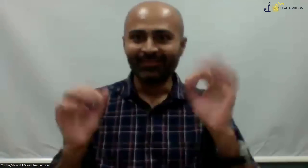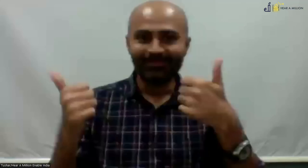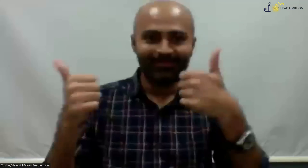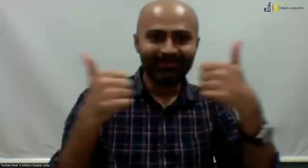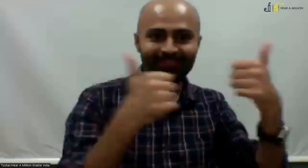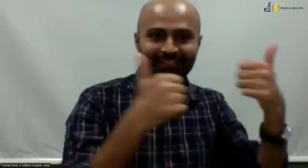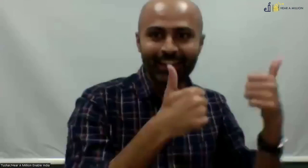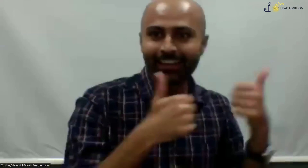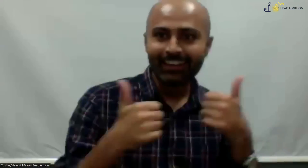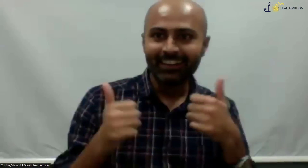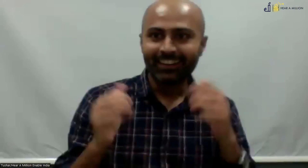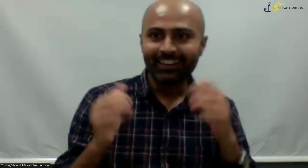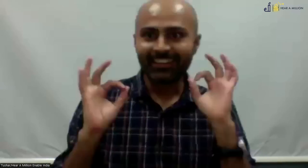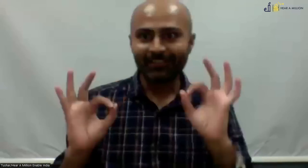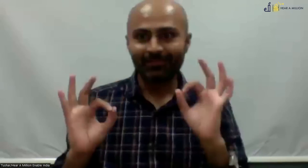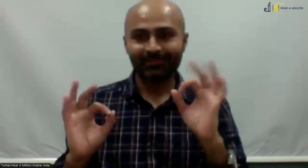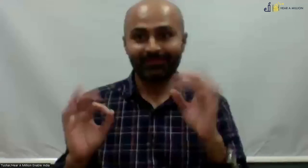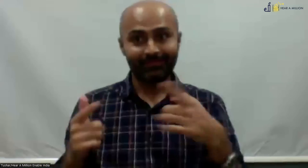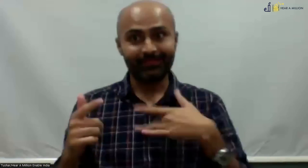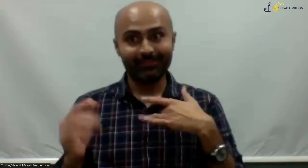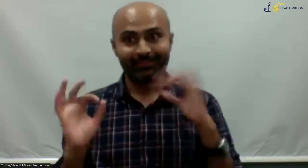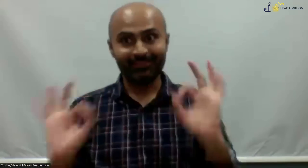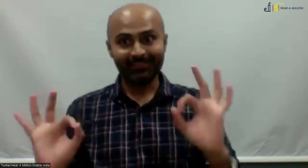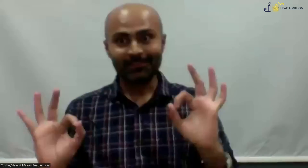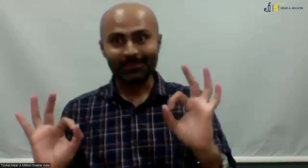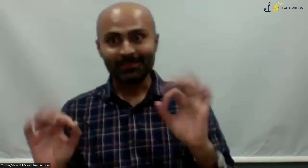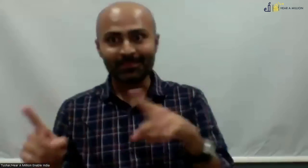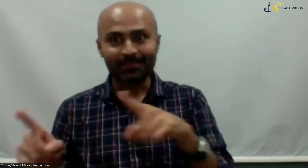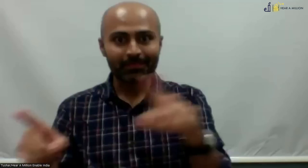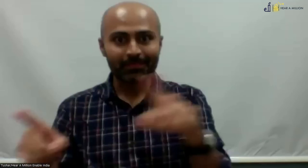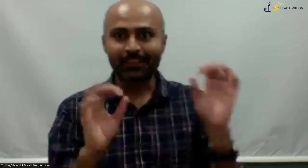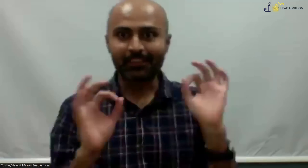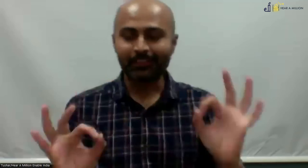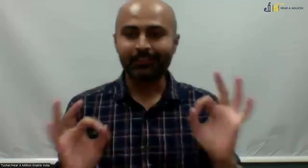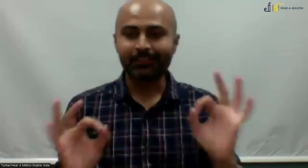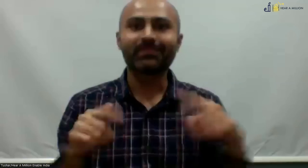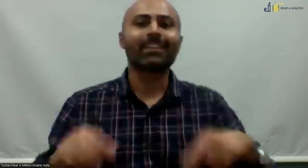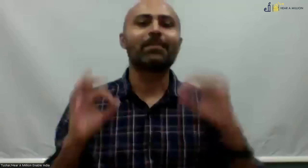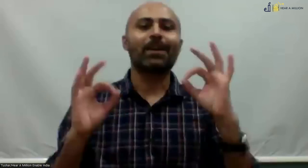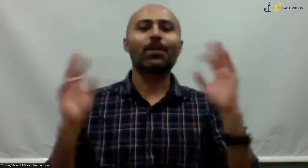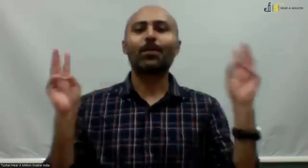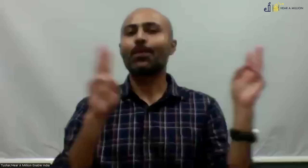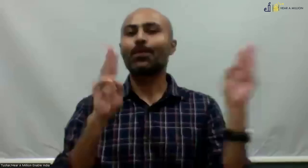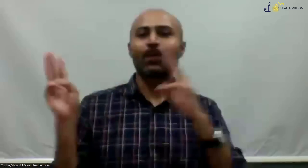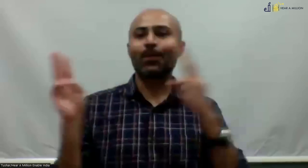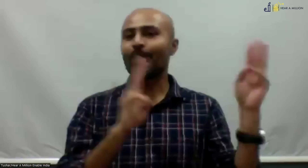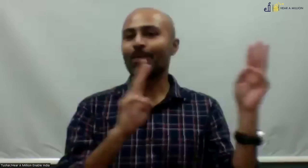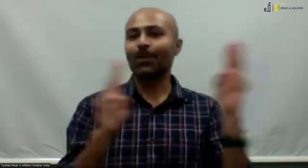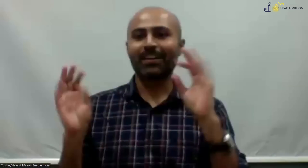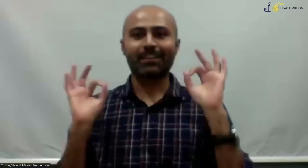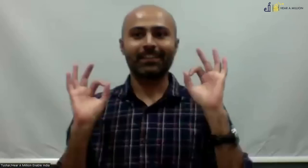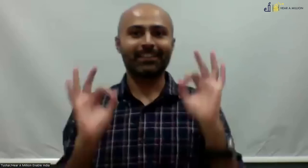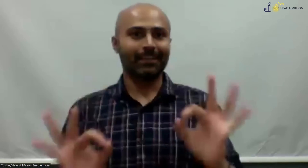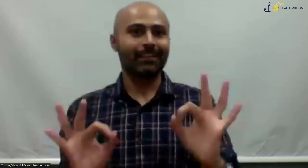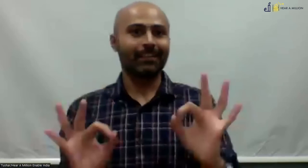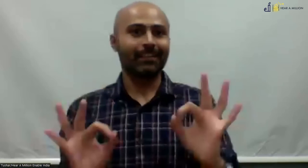Hello, everyone. All well? Hope everyone is doing good.